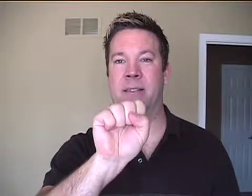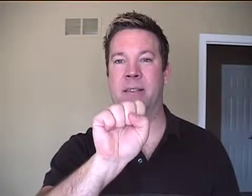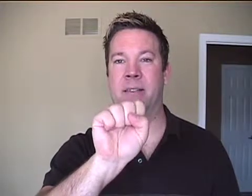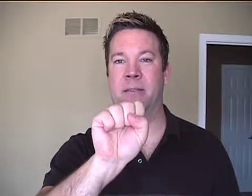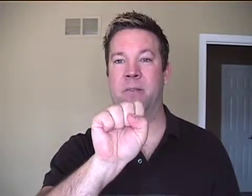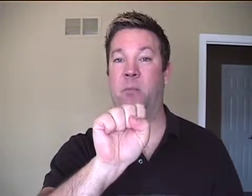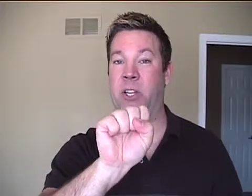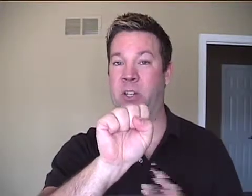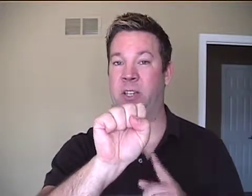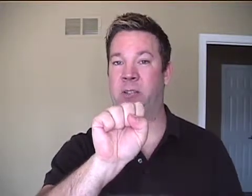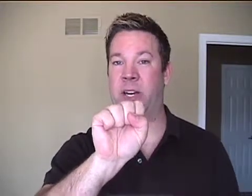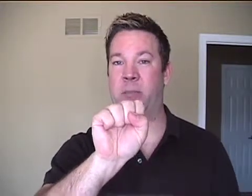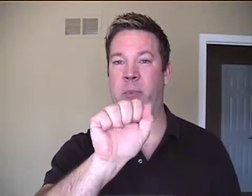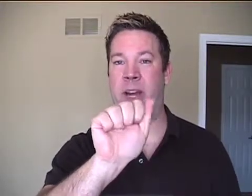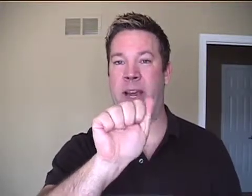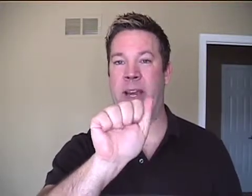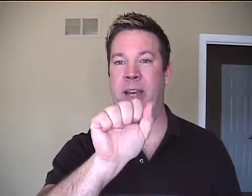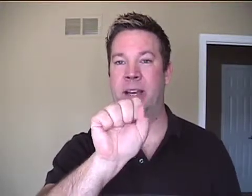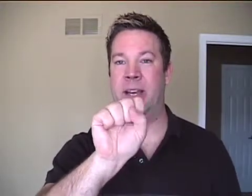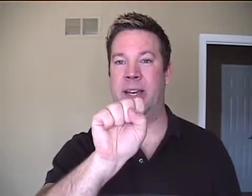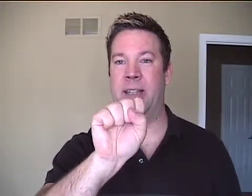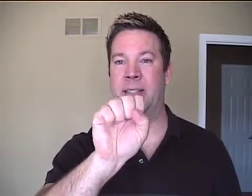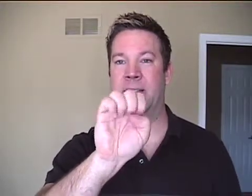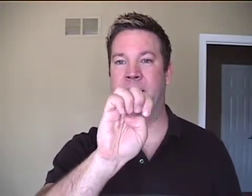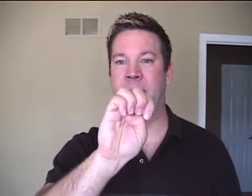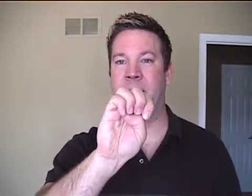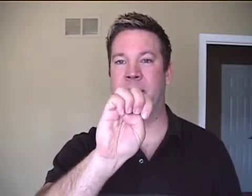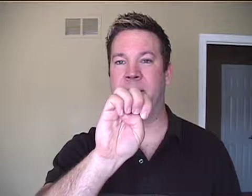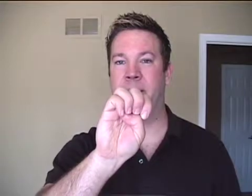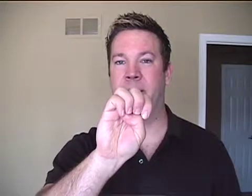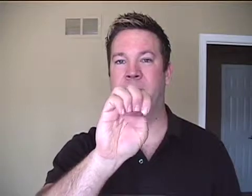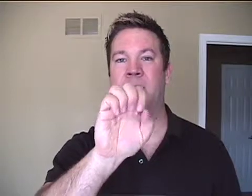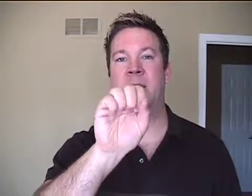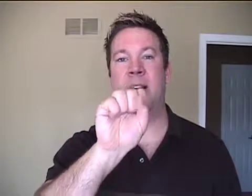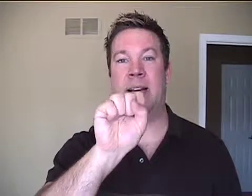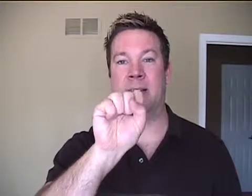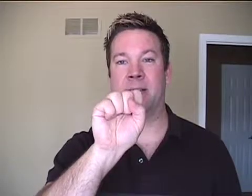S. We learned this already. Remember A, S, E. S.